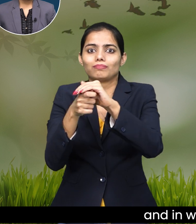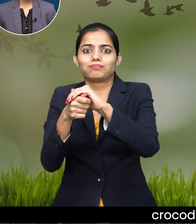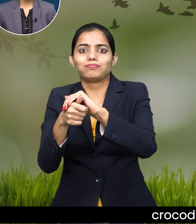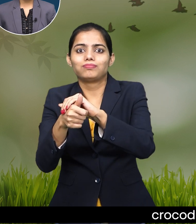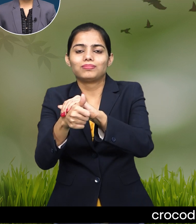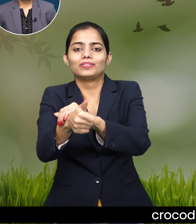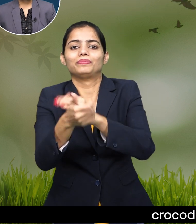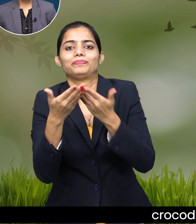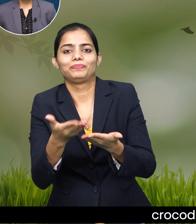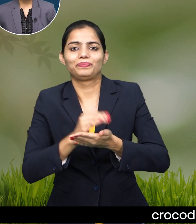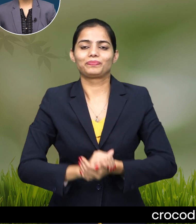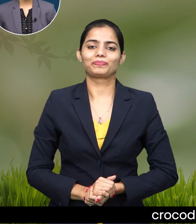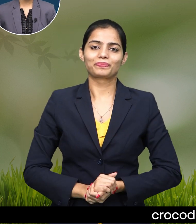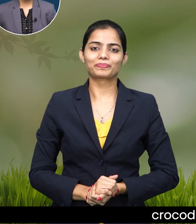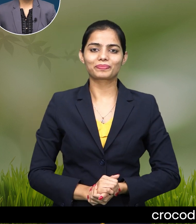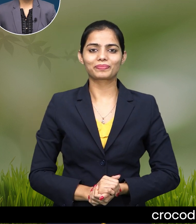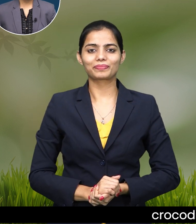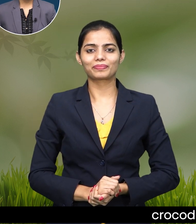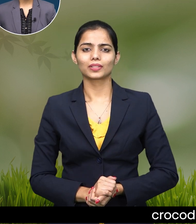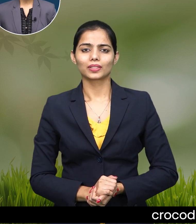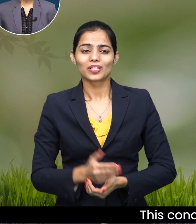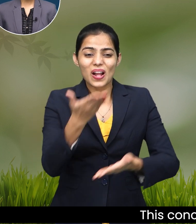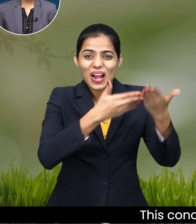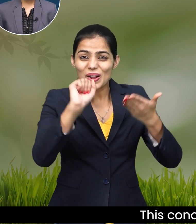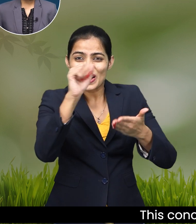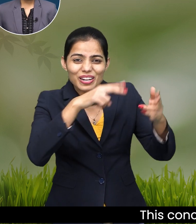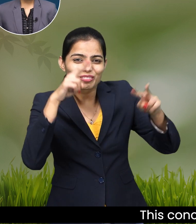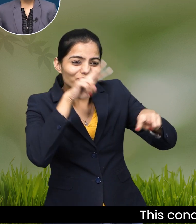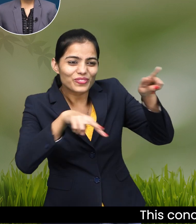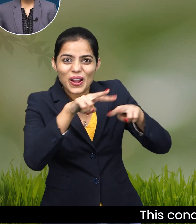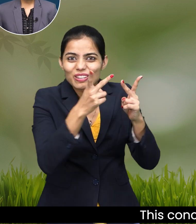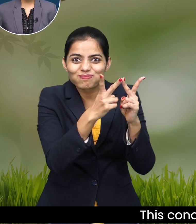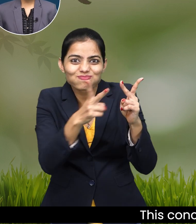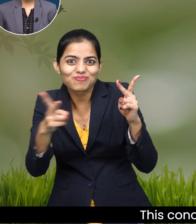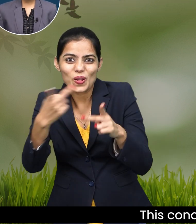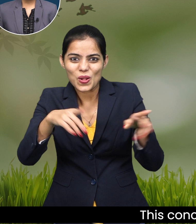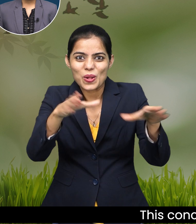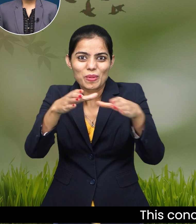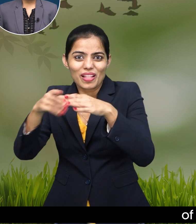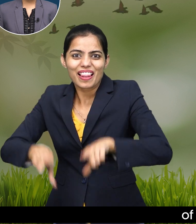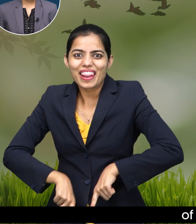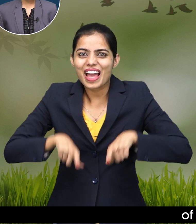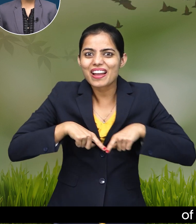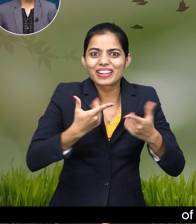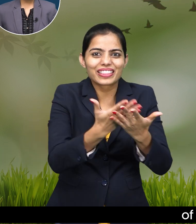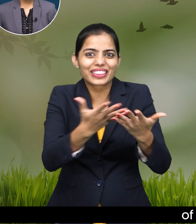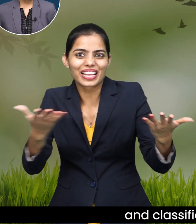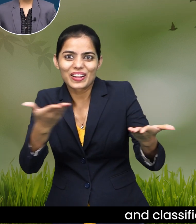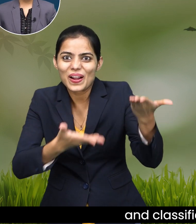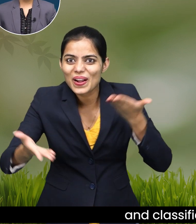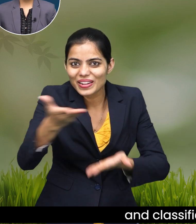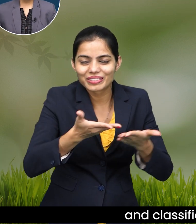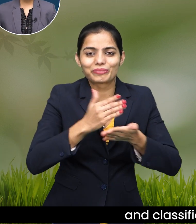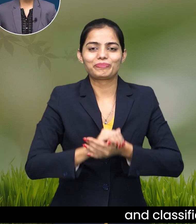frogs, crocodiles, and tortoises. This concludes our overview of the diversity